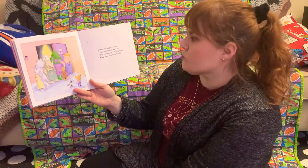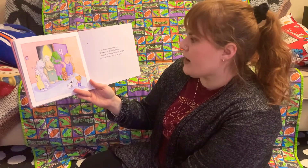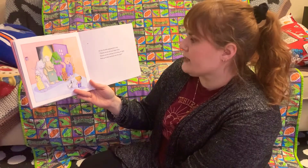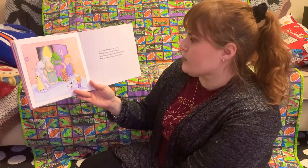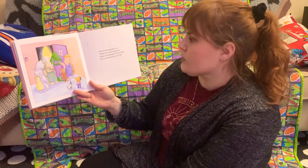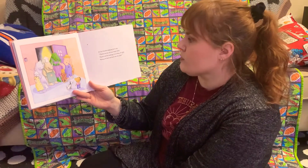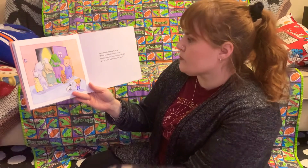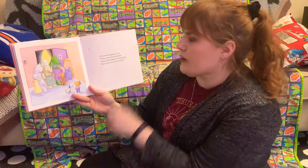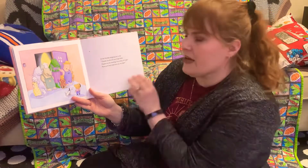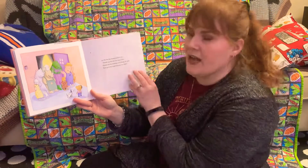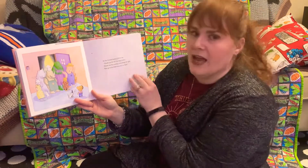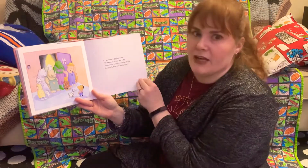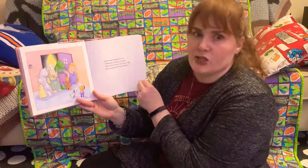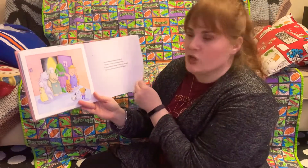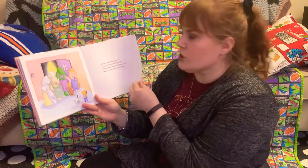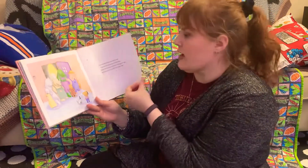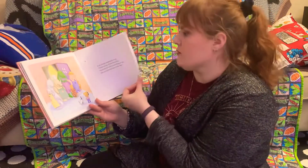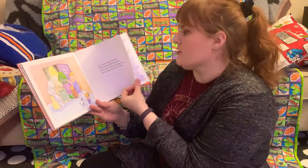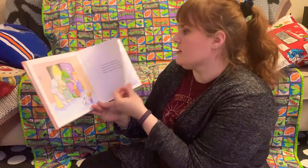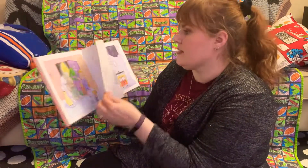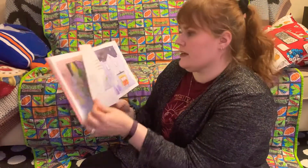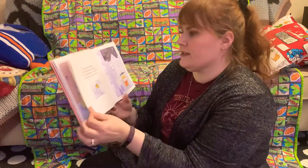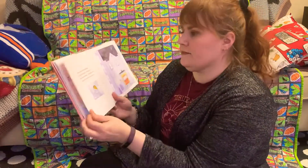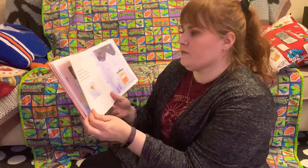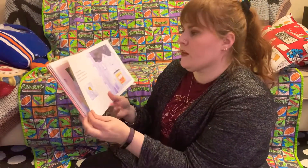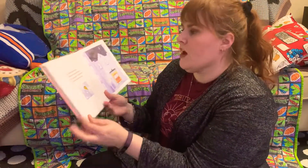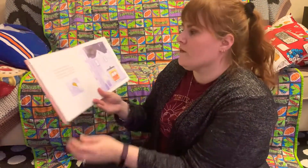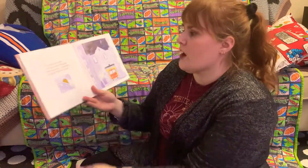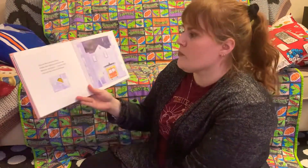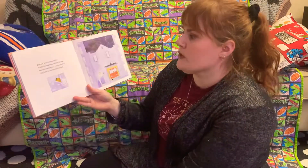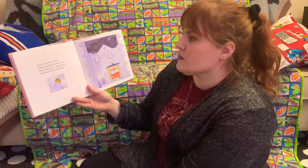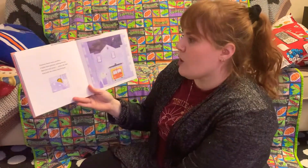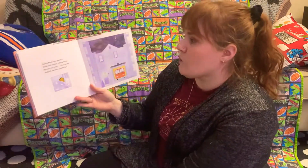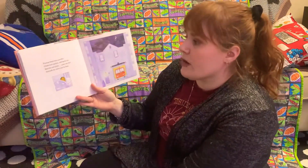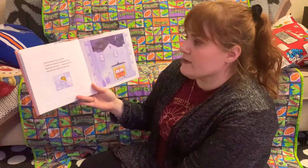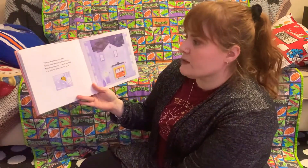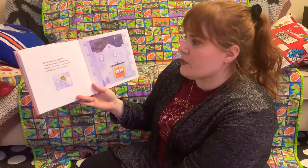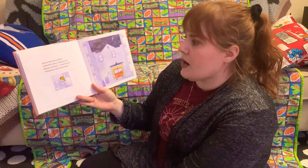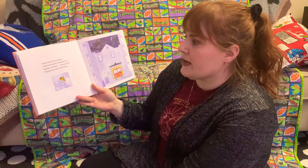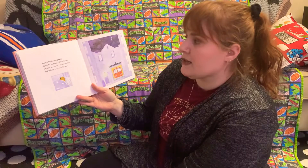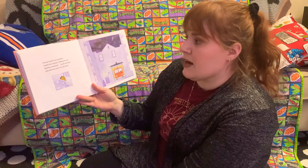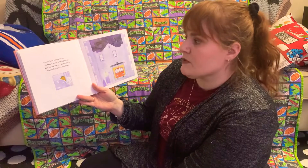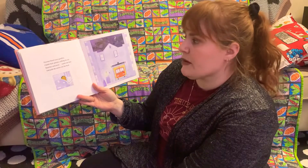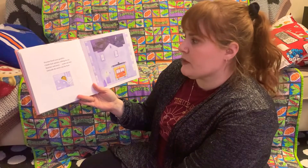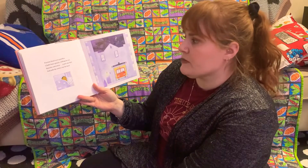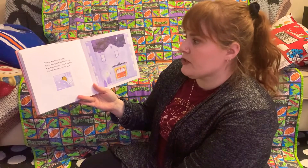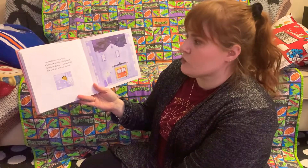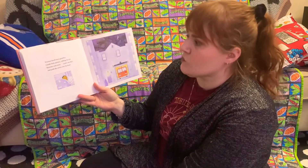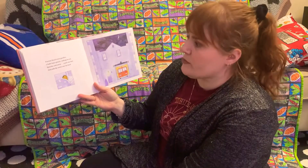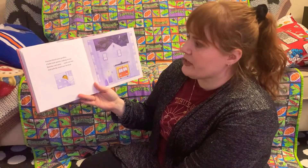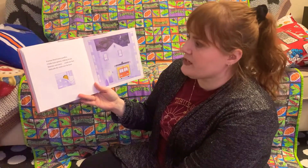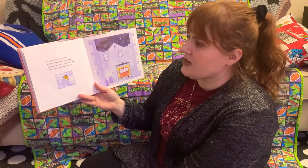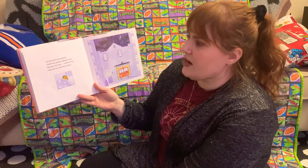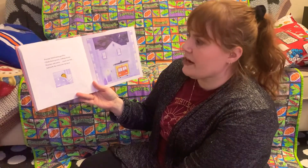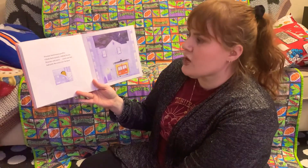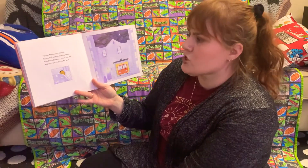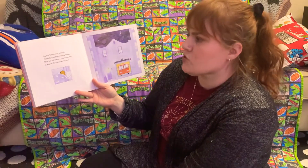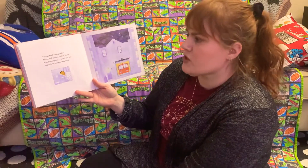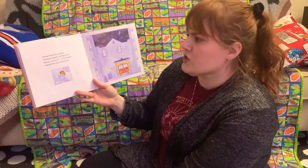Now go to bed and turn out the light. Fireman Small waves goodbye, climbs back upstairs, rubbing his eye, stretches and